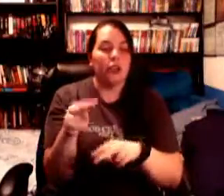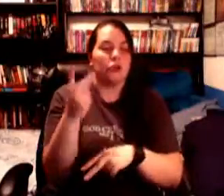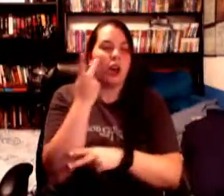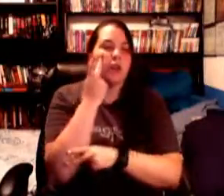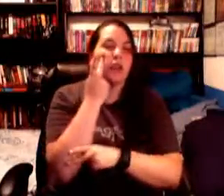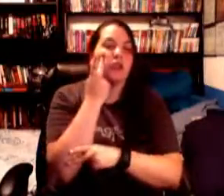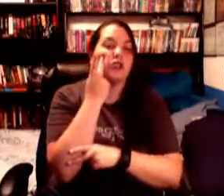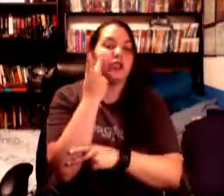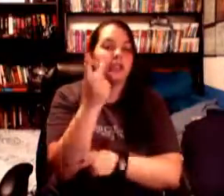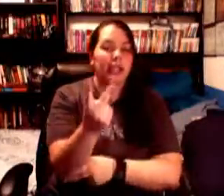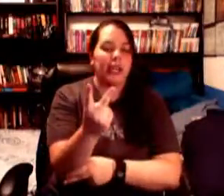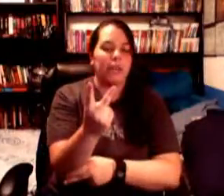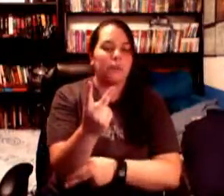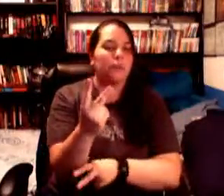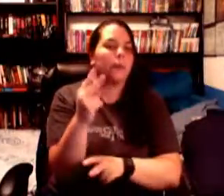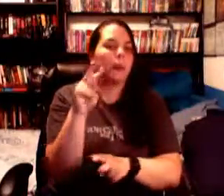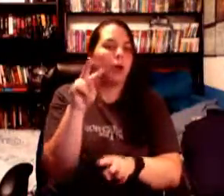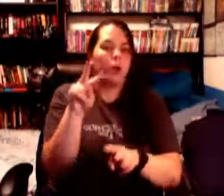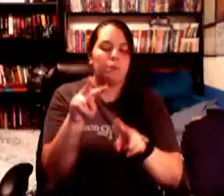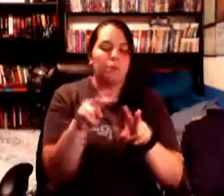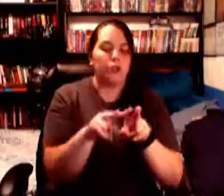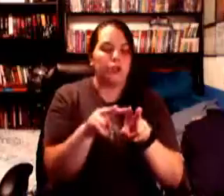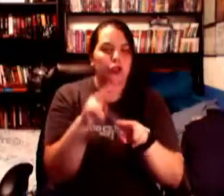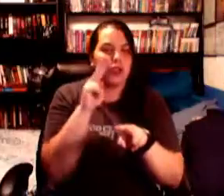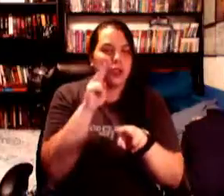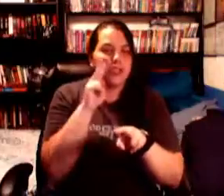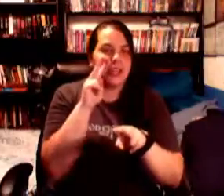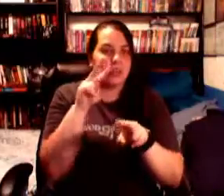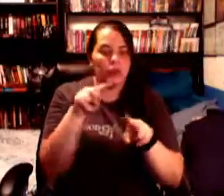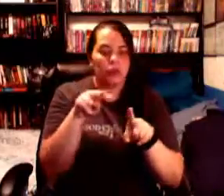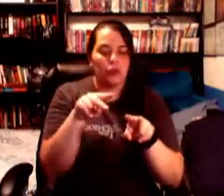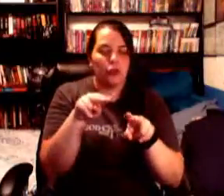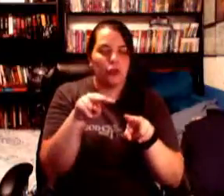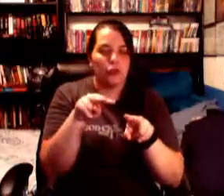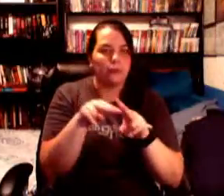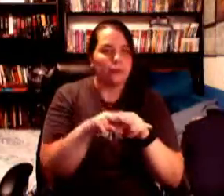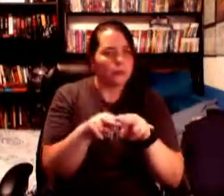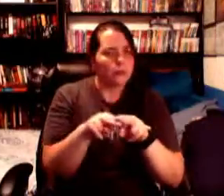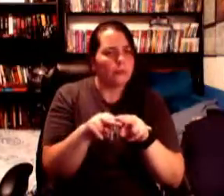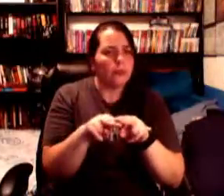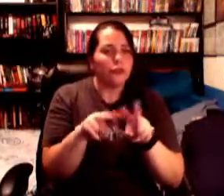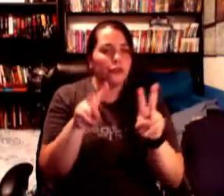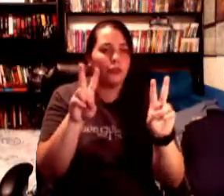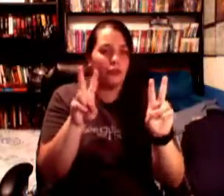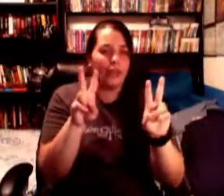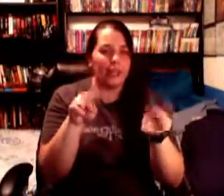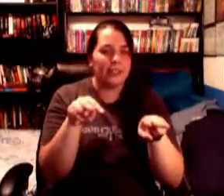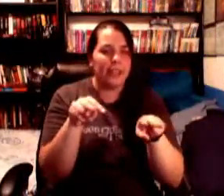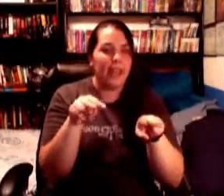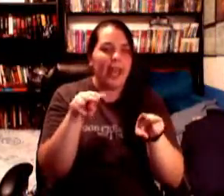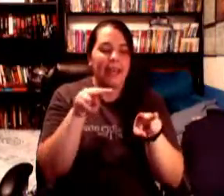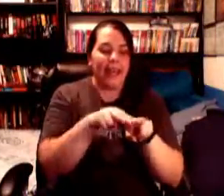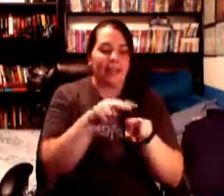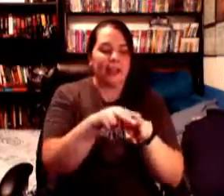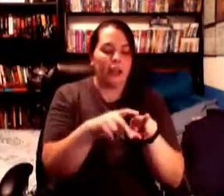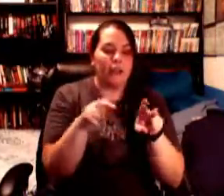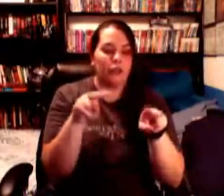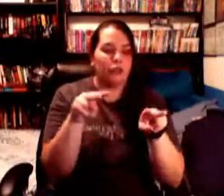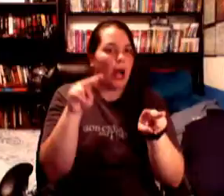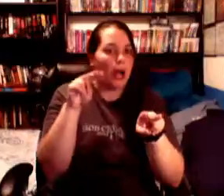So not like C, but you're going to take your V hand and act like these are your